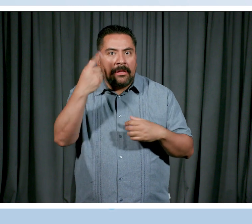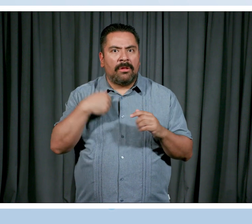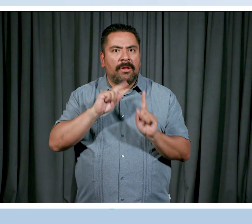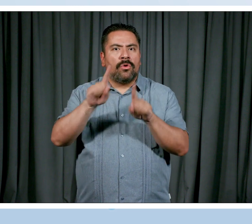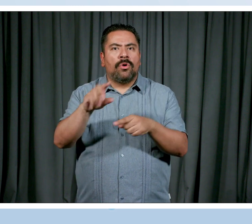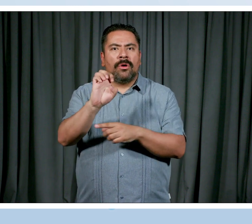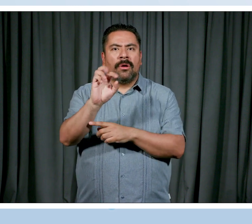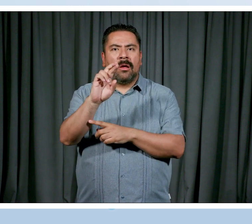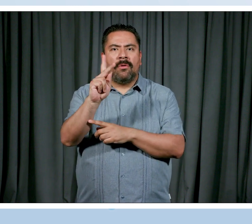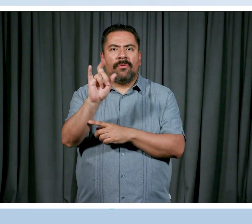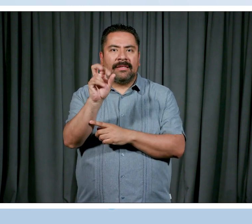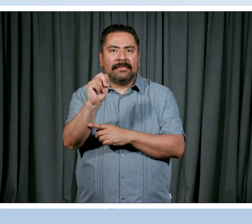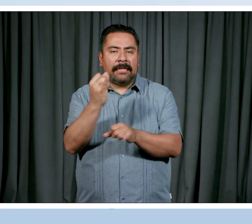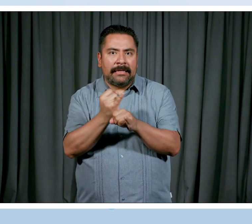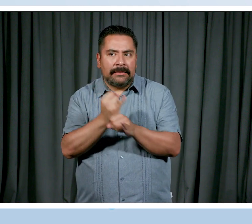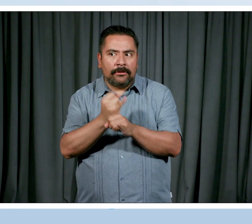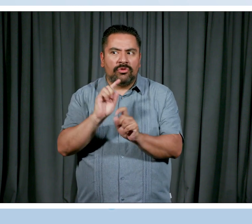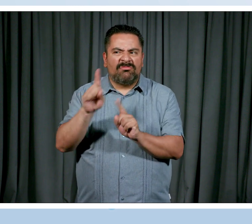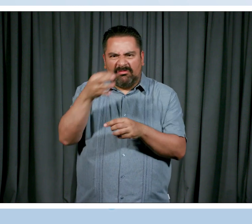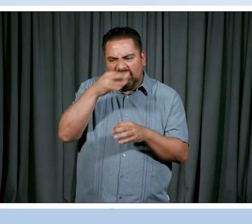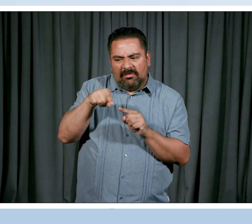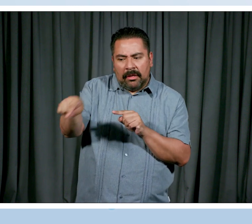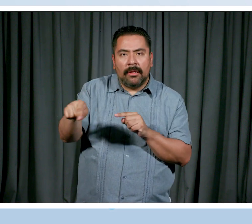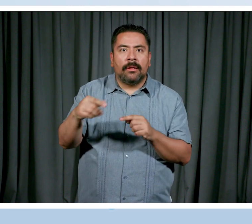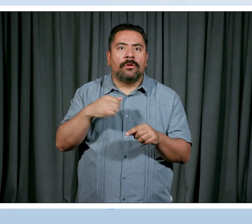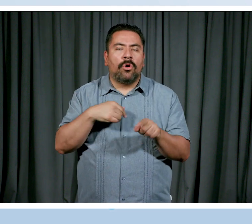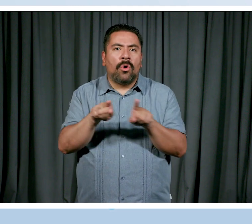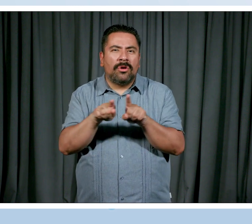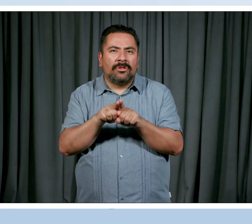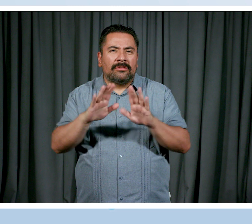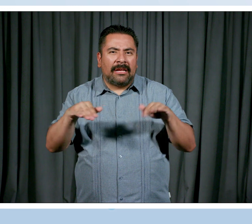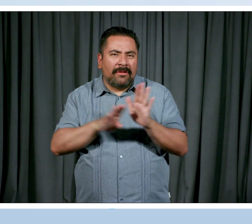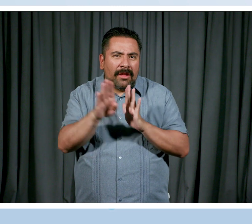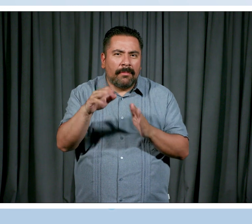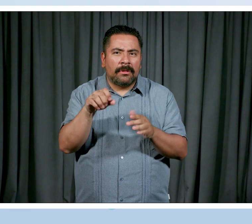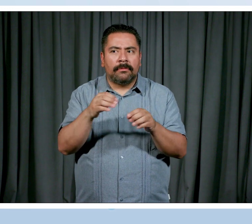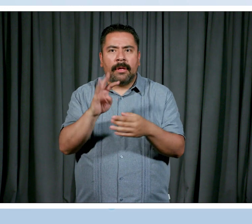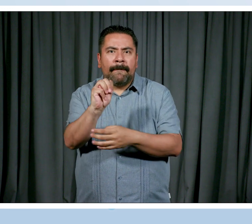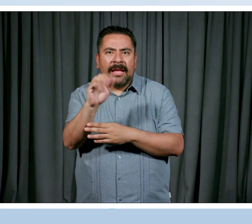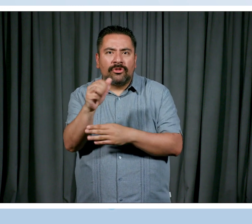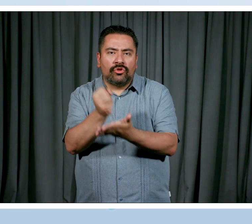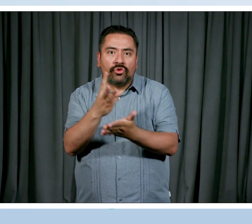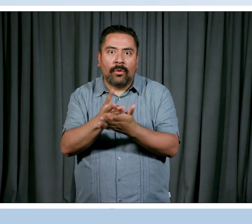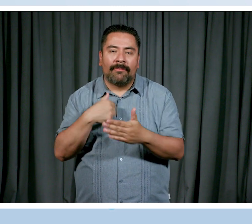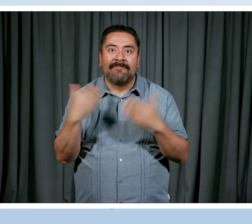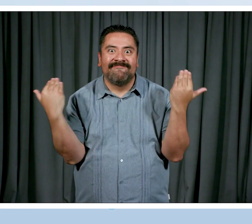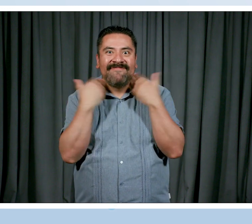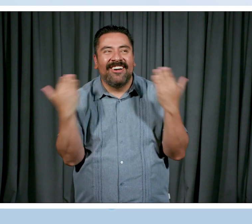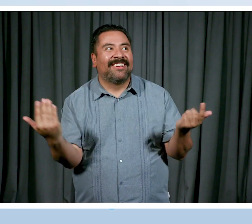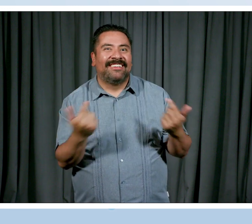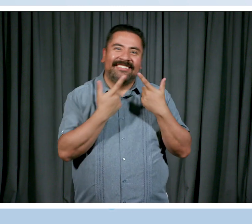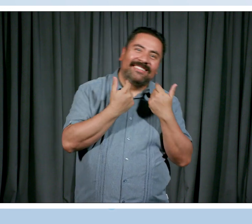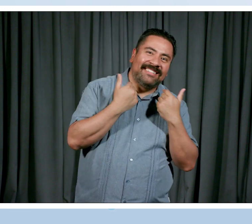Institute just down the street, studied child development, and then also got my master's in social work. And I was broke after that. And I